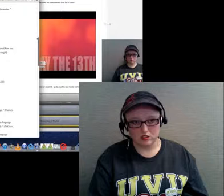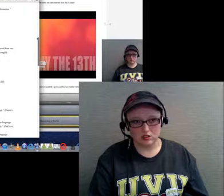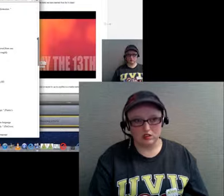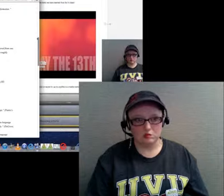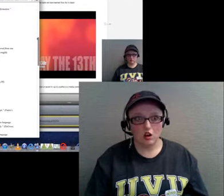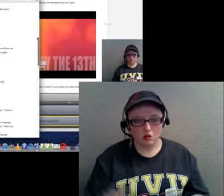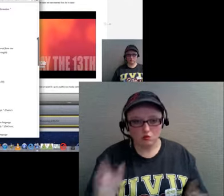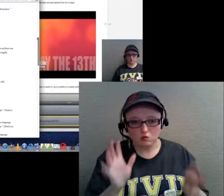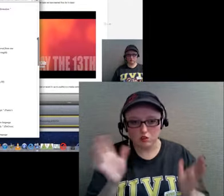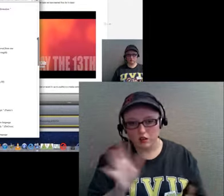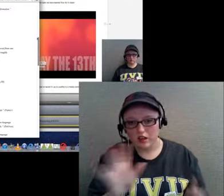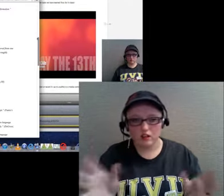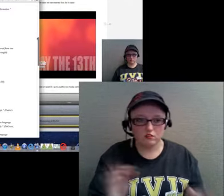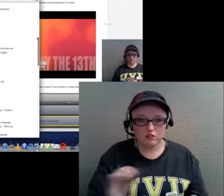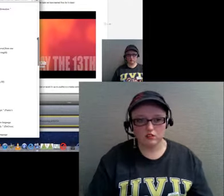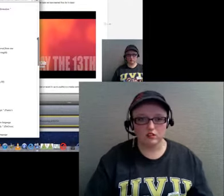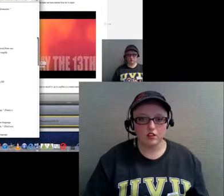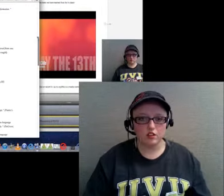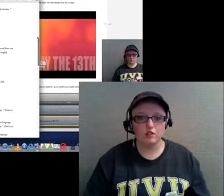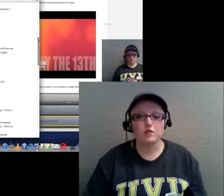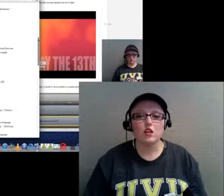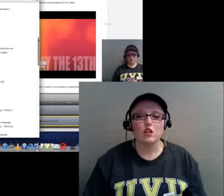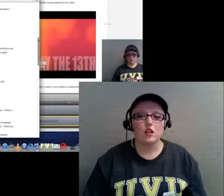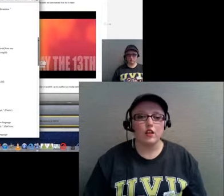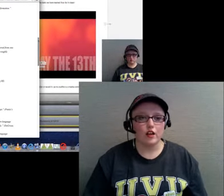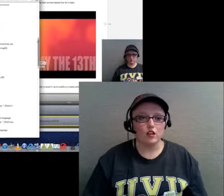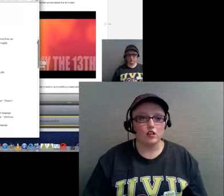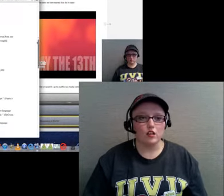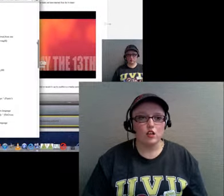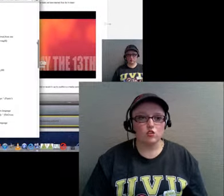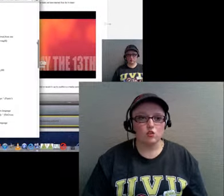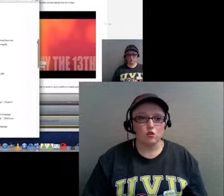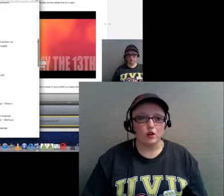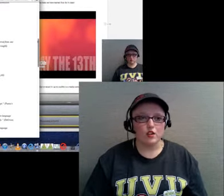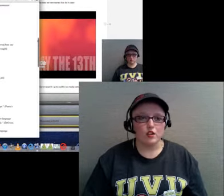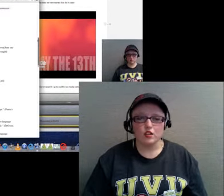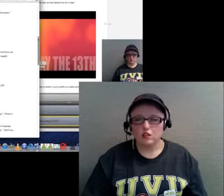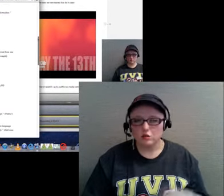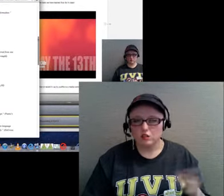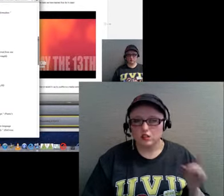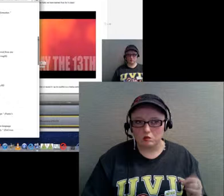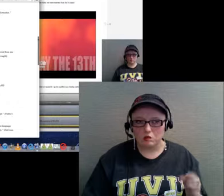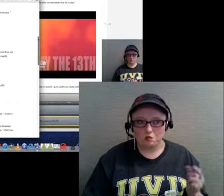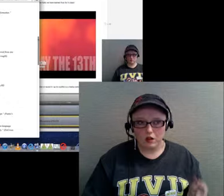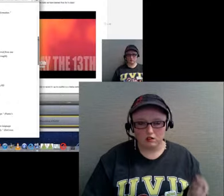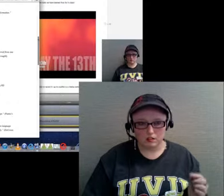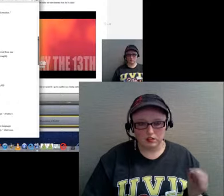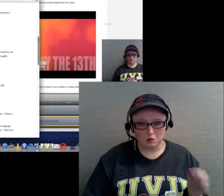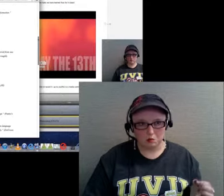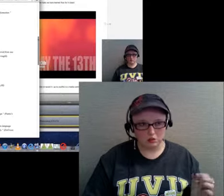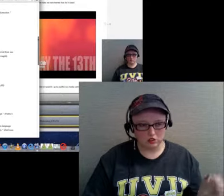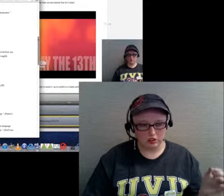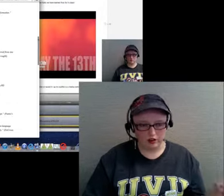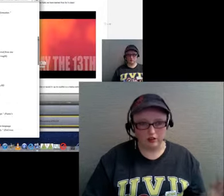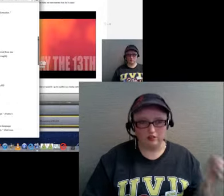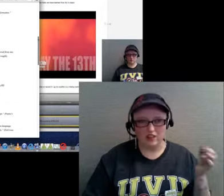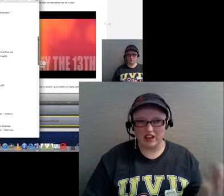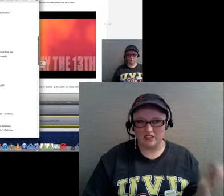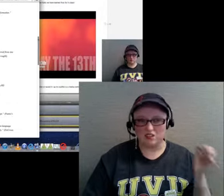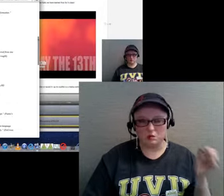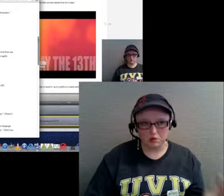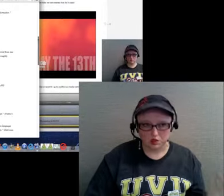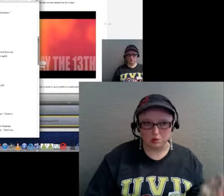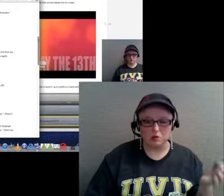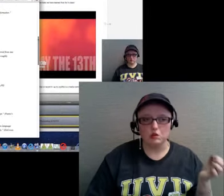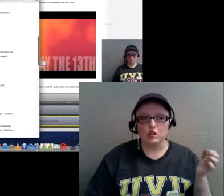that was the case. Oh, are you okay? Is everything alright? That kind of thing. So I think there was a little bit of paraphrasing the proposition there, if that